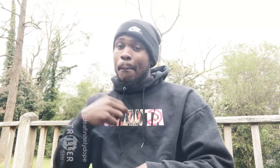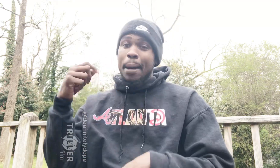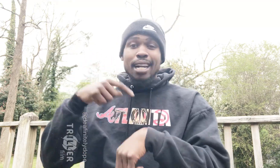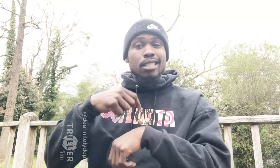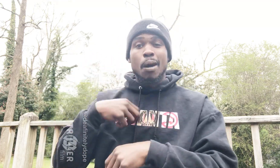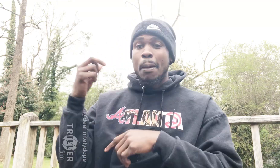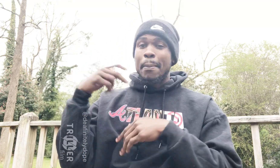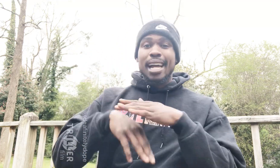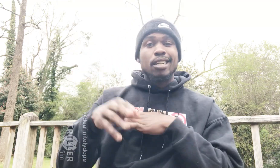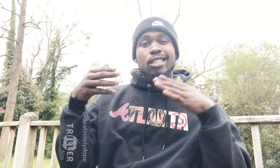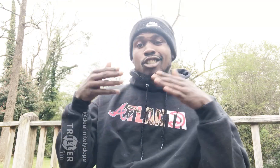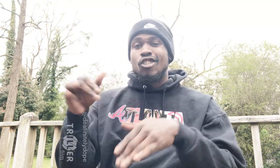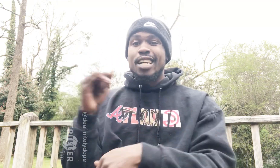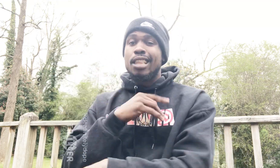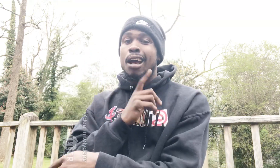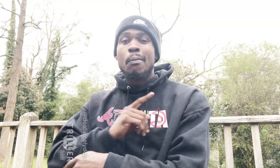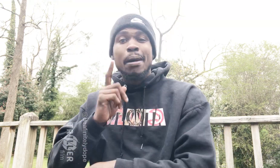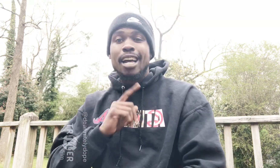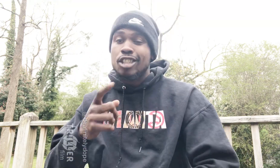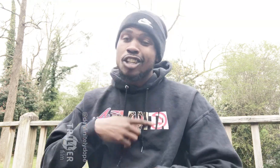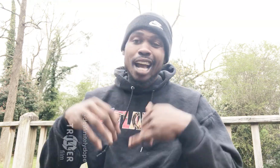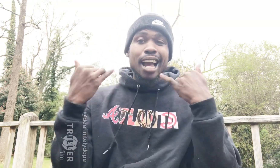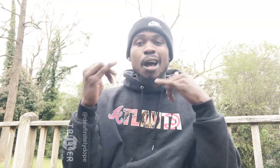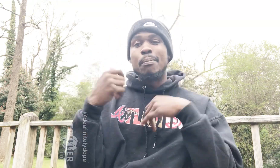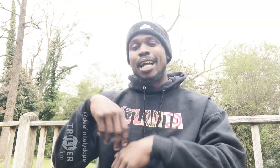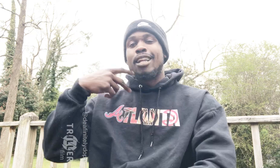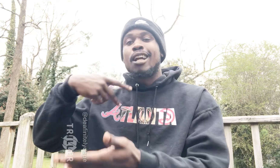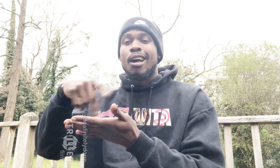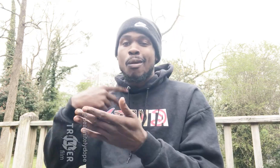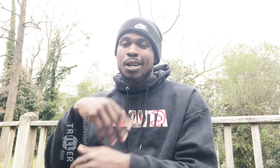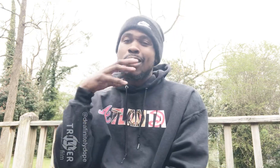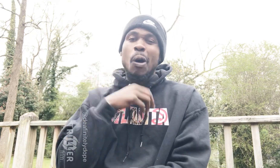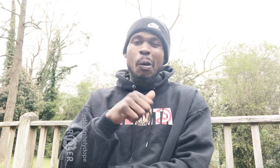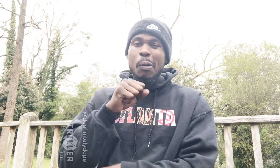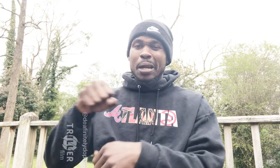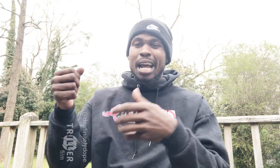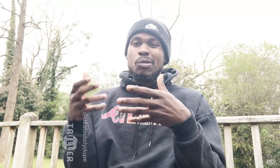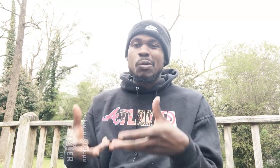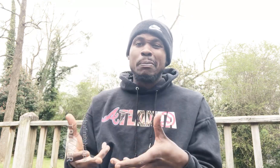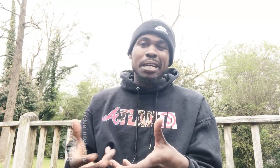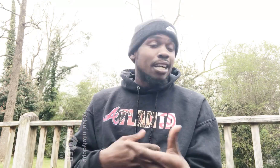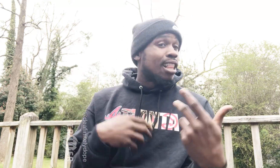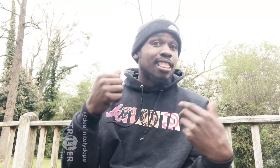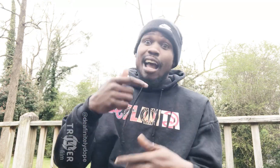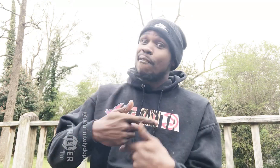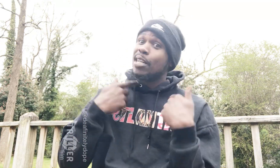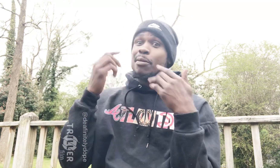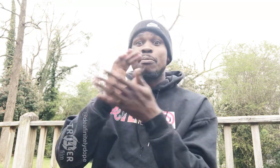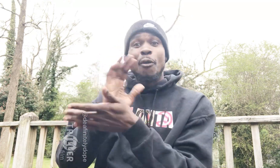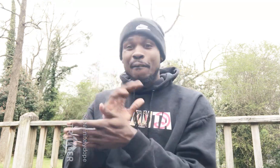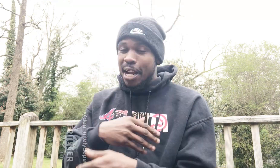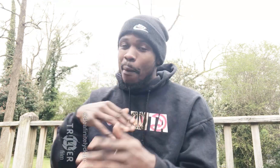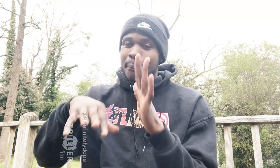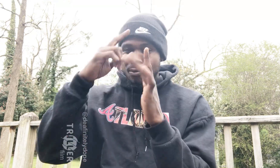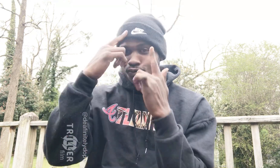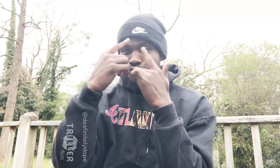the time I'm back in the streets like a bachelor, I got to play the clubs with the old ass women. Life is a movie, pick your own